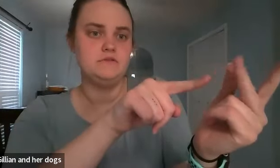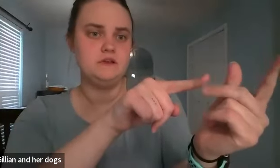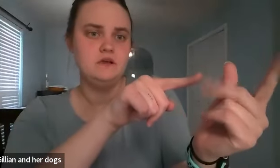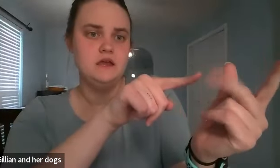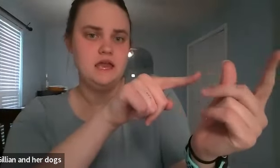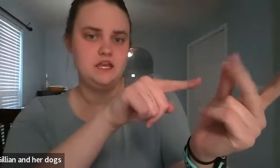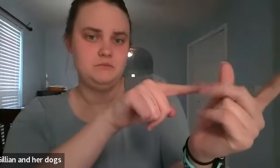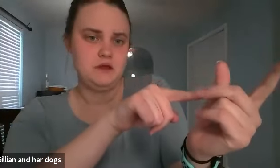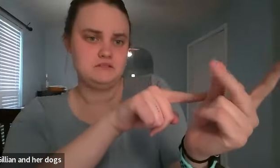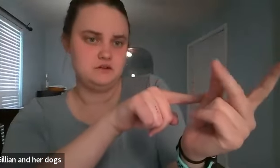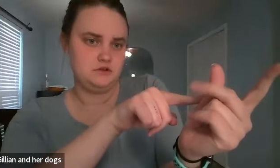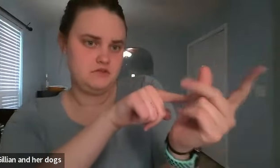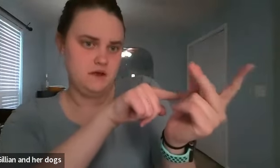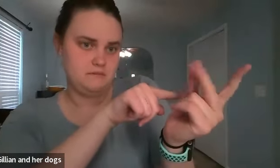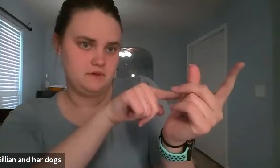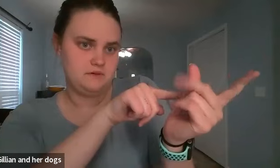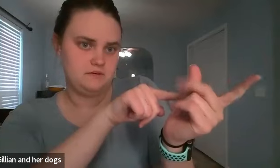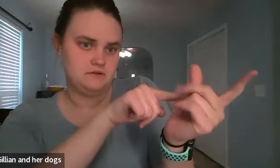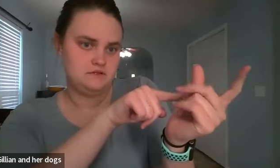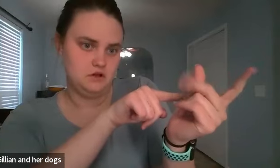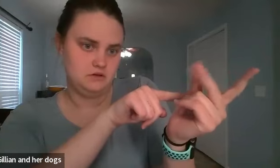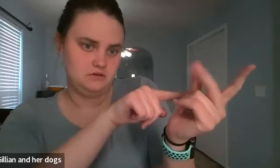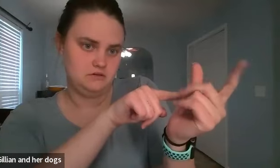finger, and you bounce it on your thumb. Dog.